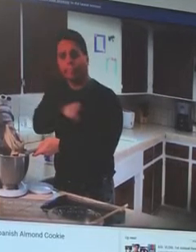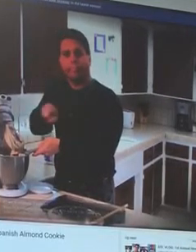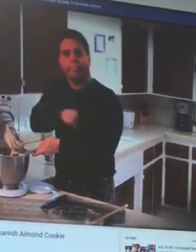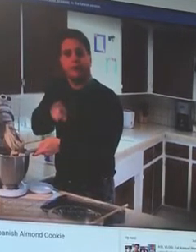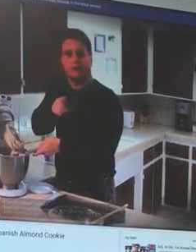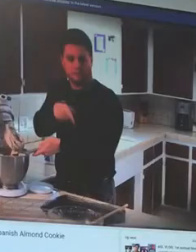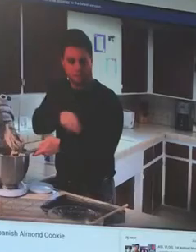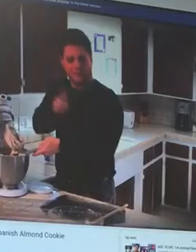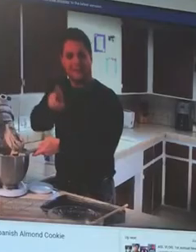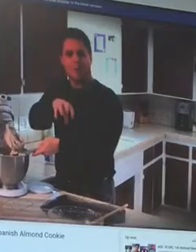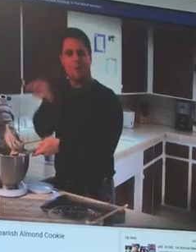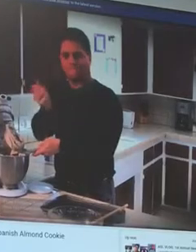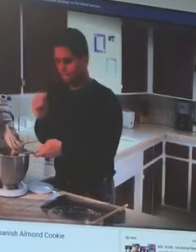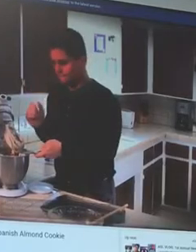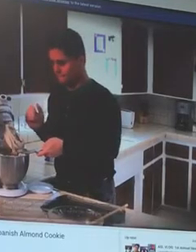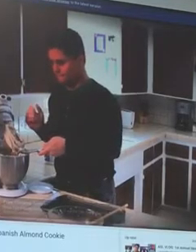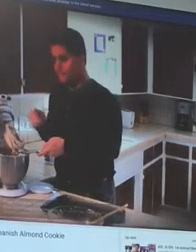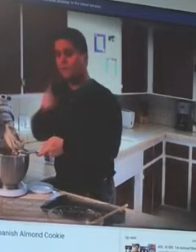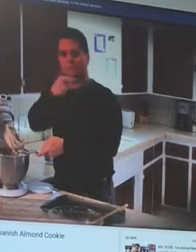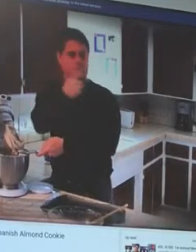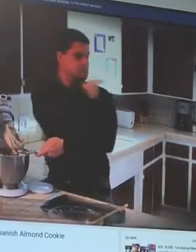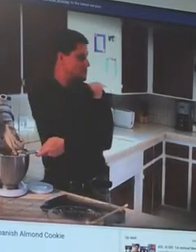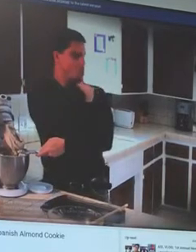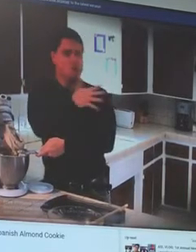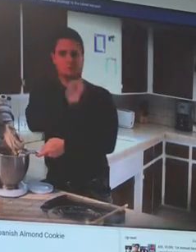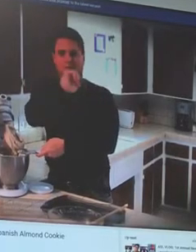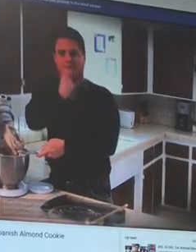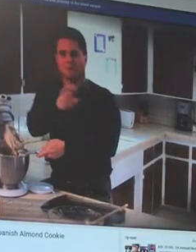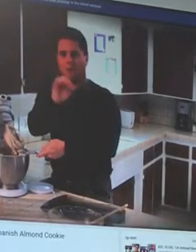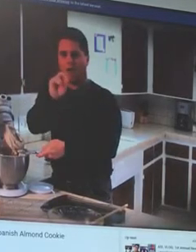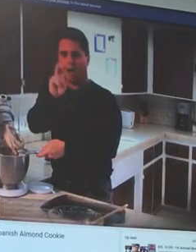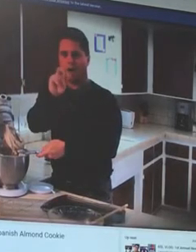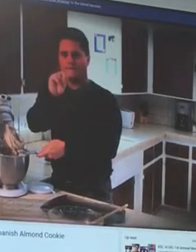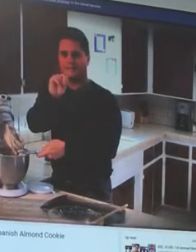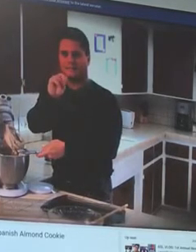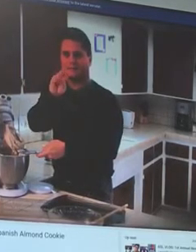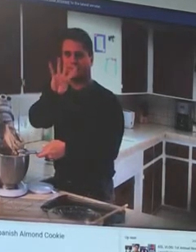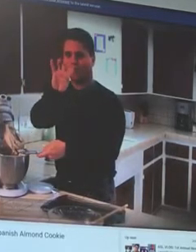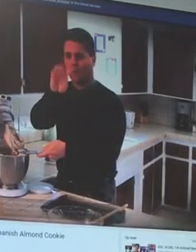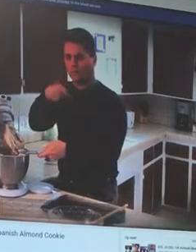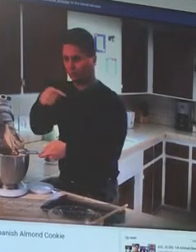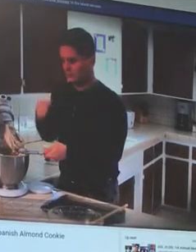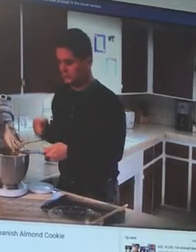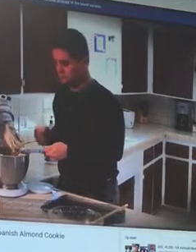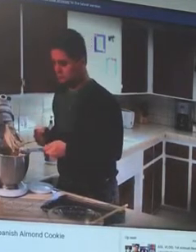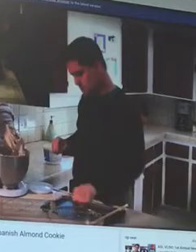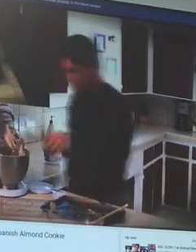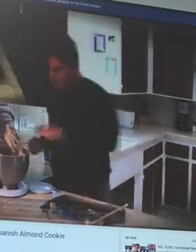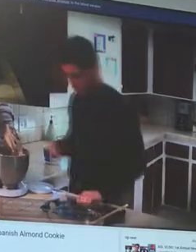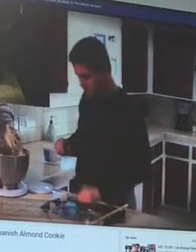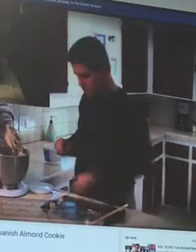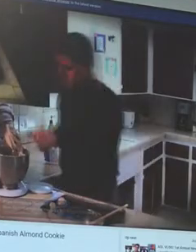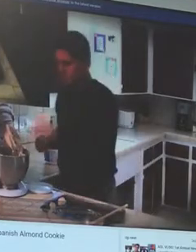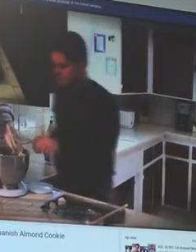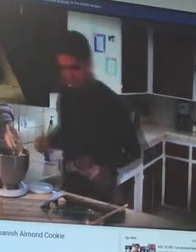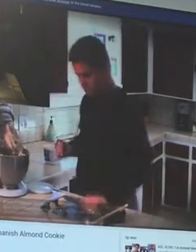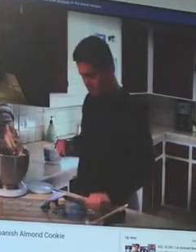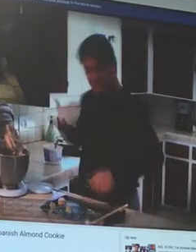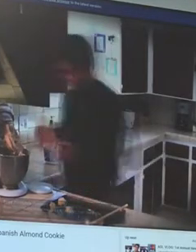the smart thing to do before you get ready to scoop your stuff on there is spray it with Pam or oil or whatever. Preheat your oven to 400